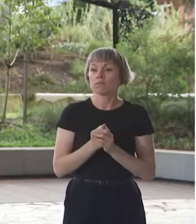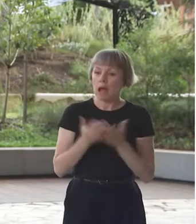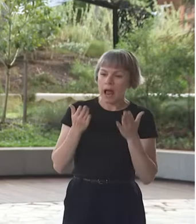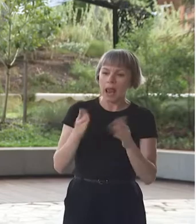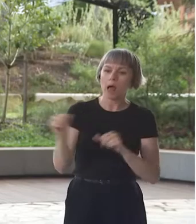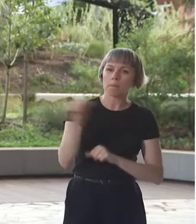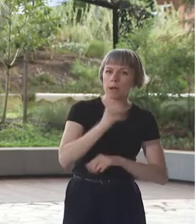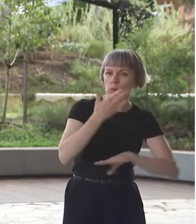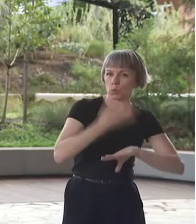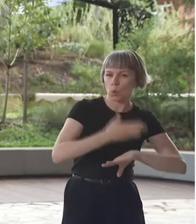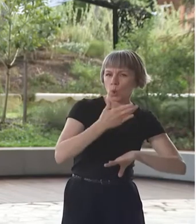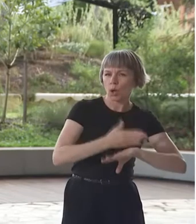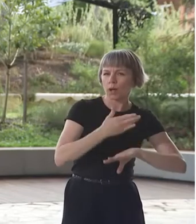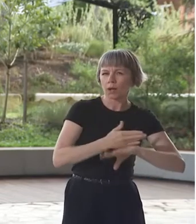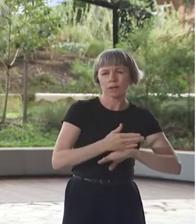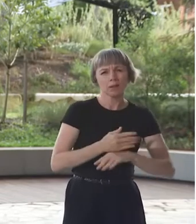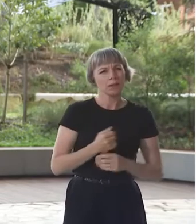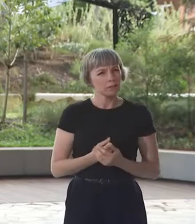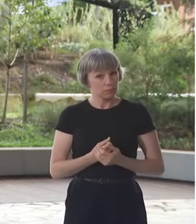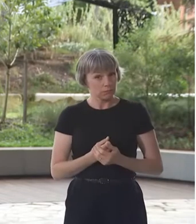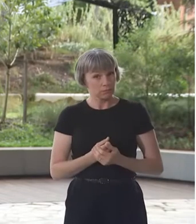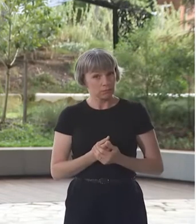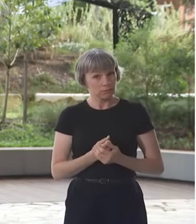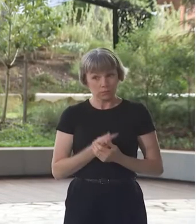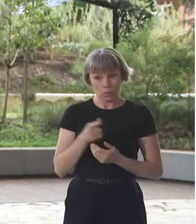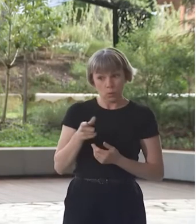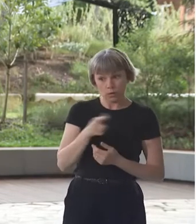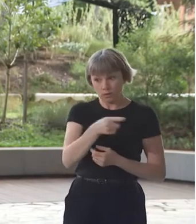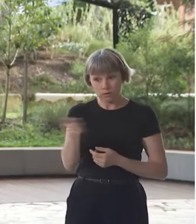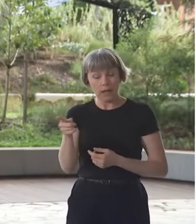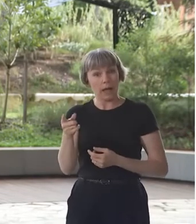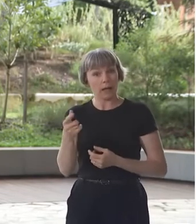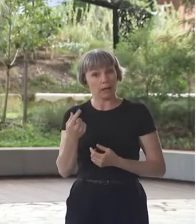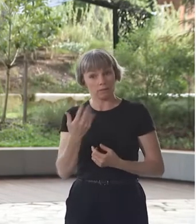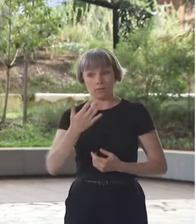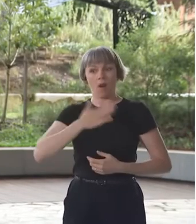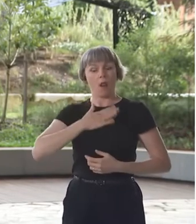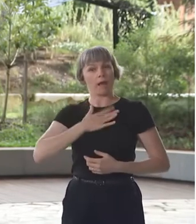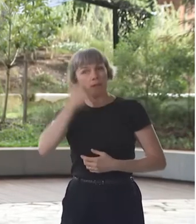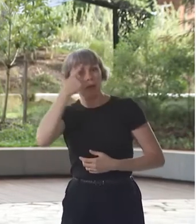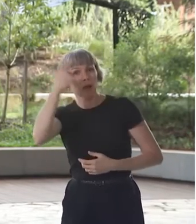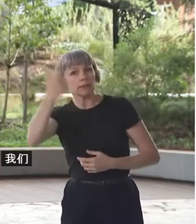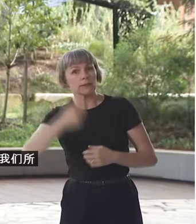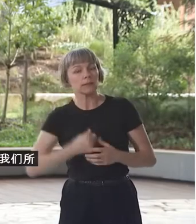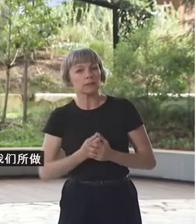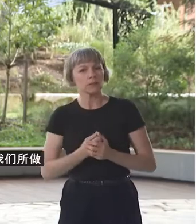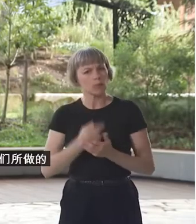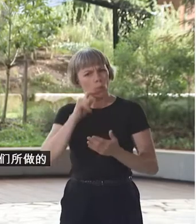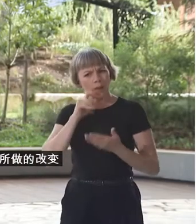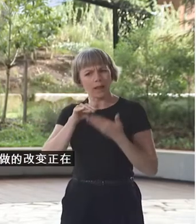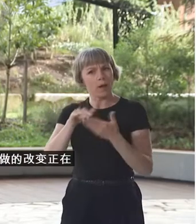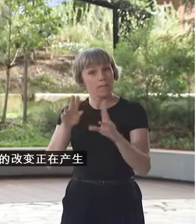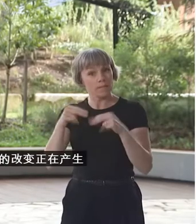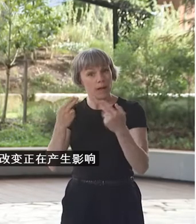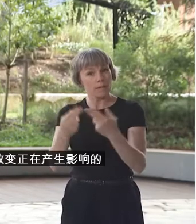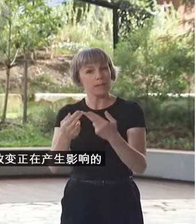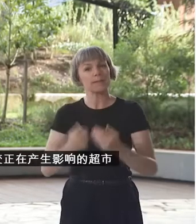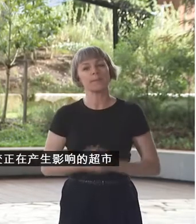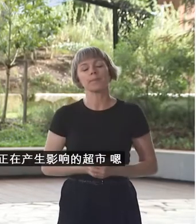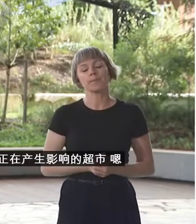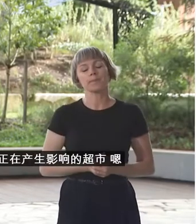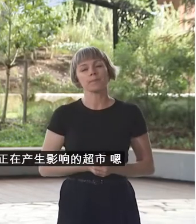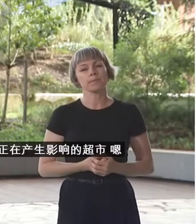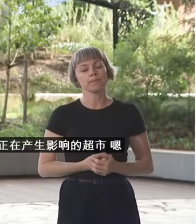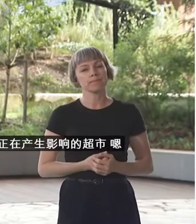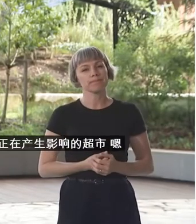need. Well, the feedback is positive from the supermarkets, that the changes that we've made are making a